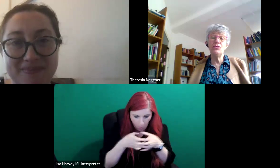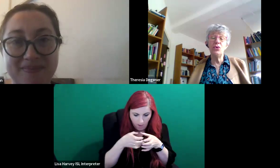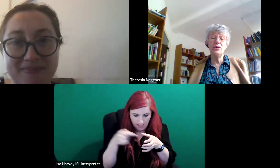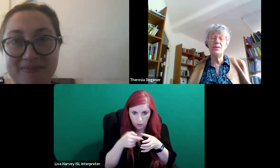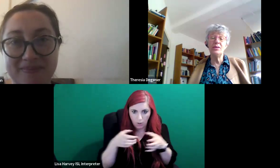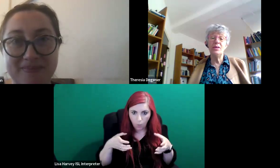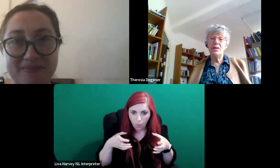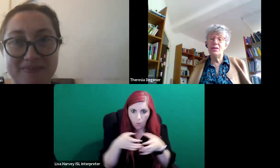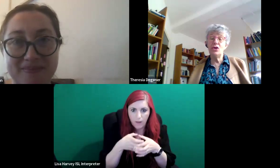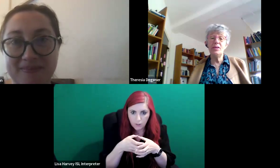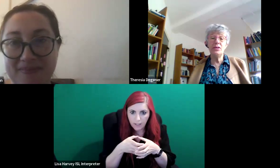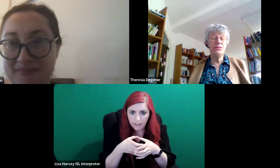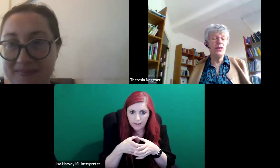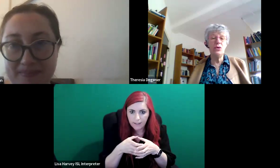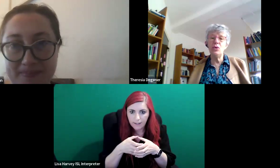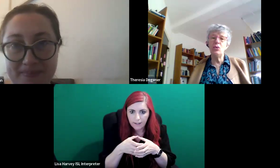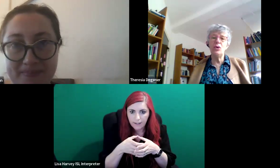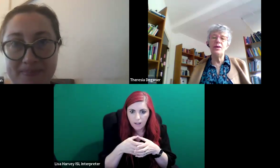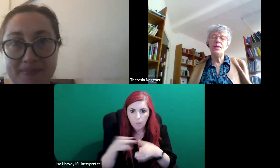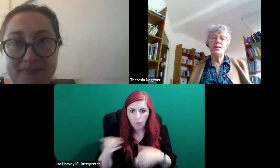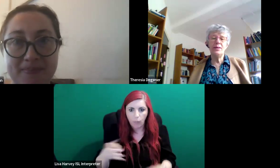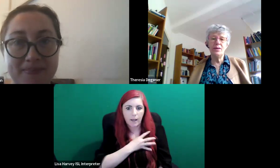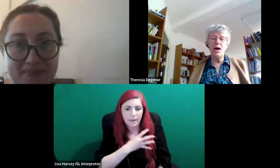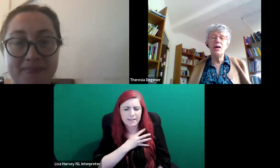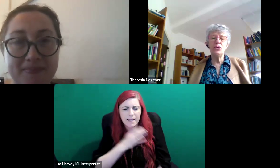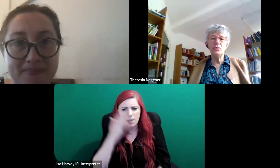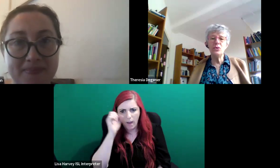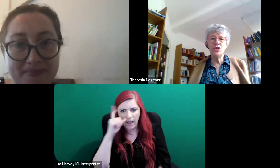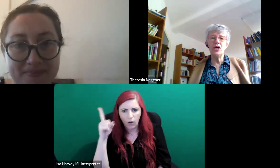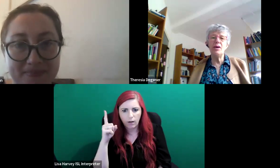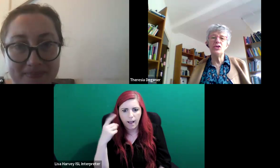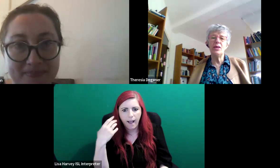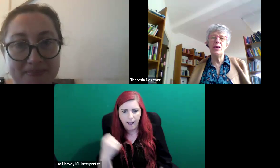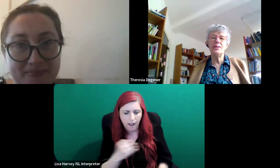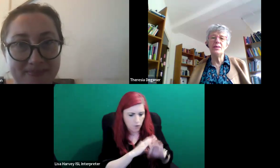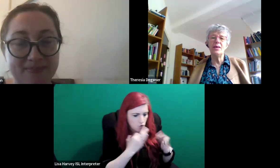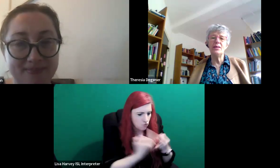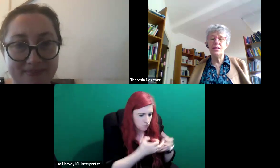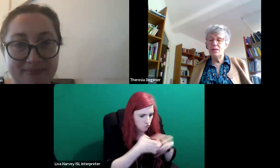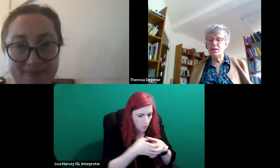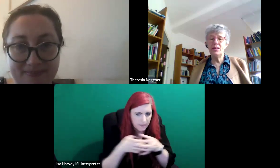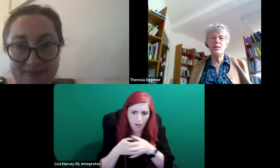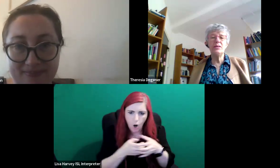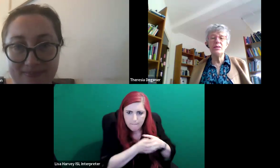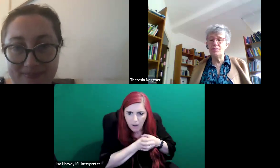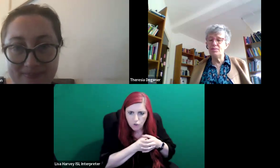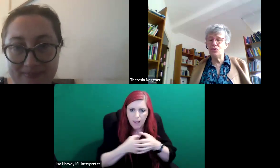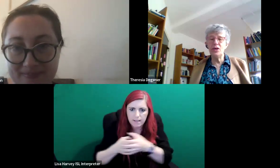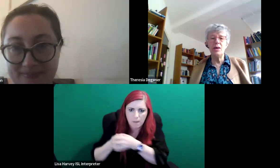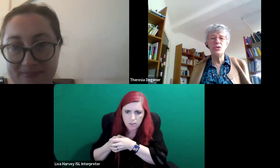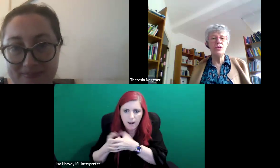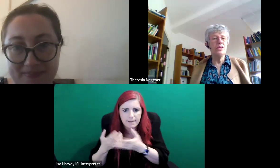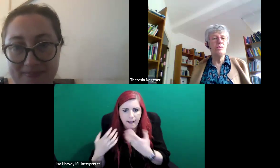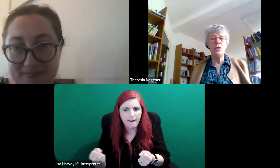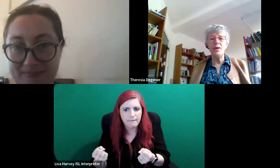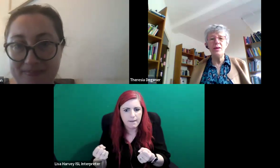with one voice, the committee is very well aware that there are groups which are marginalized, and that it is, when